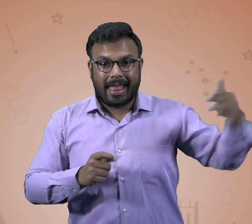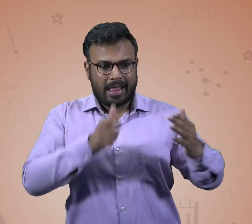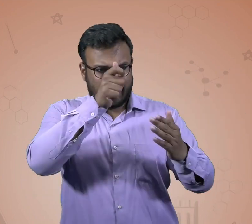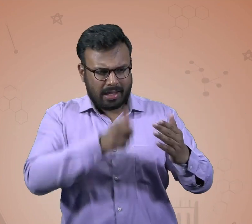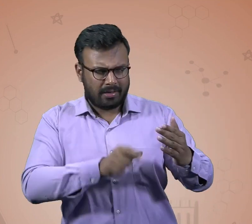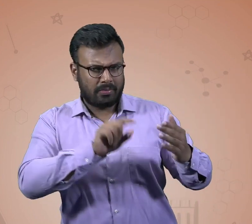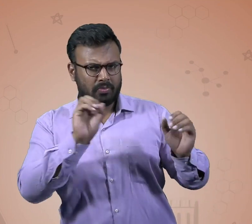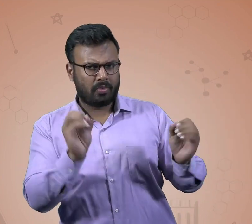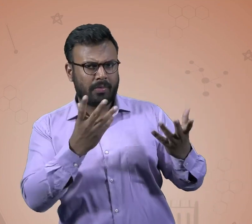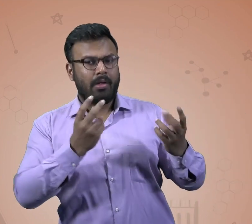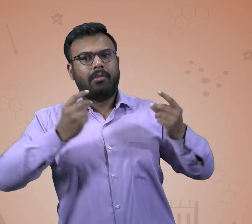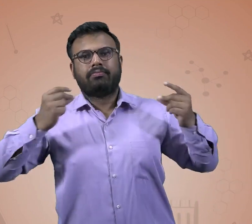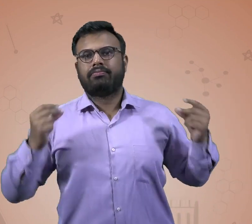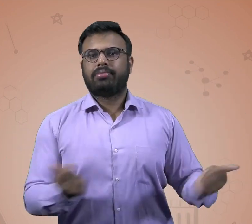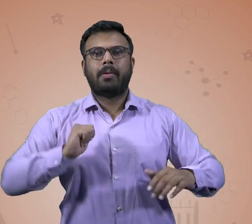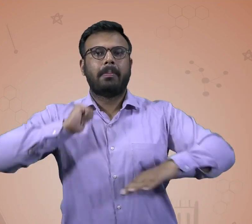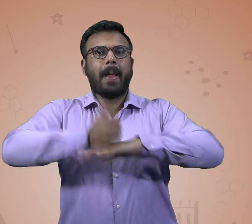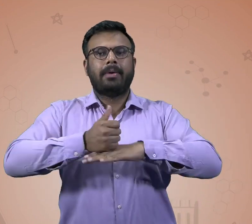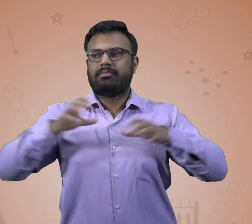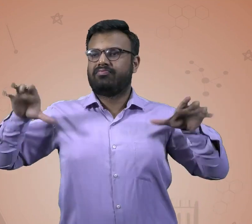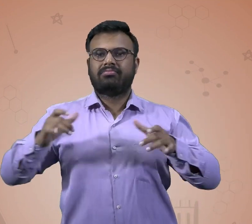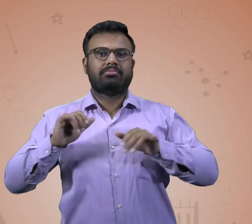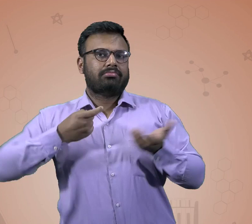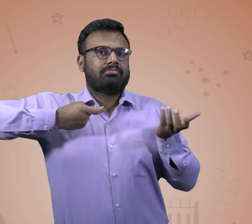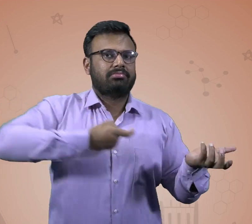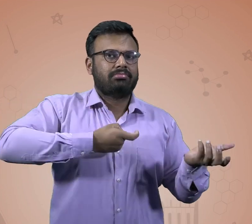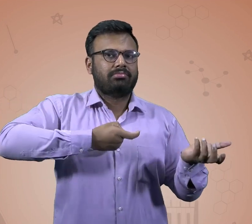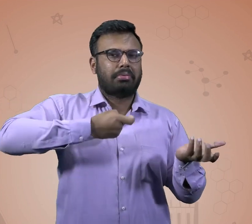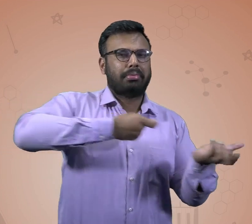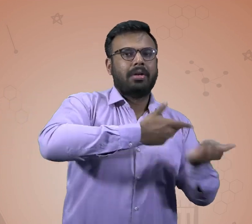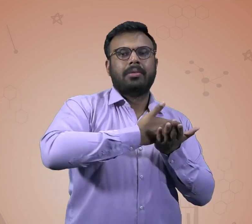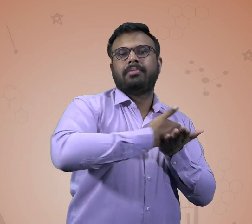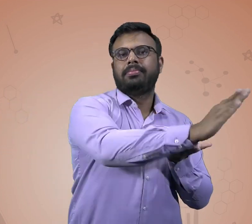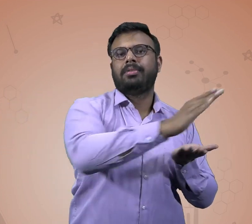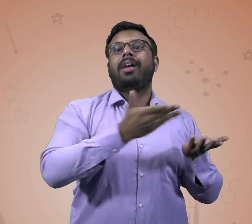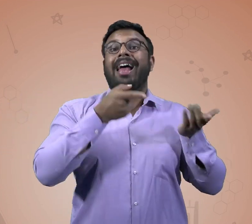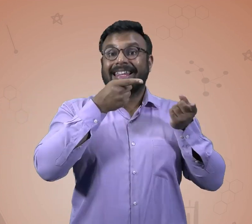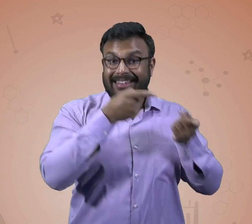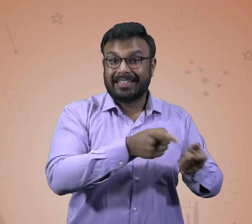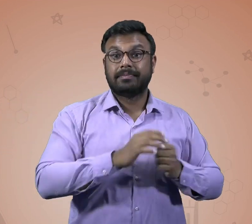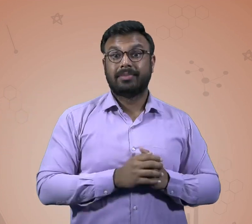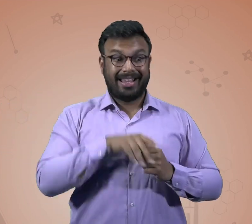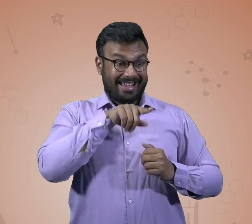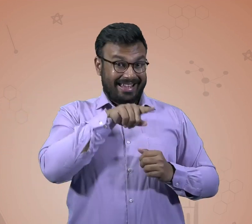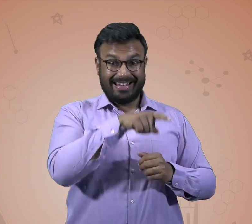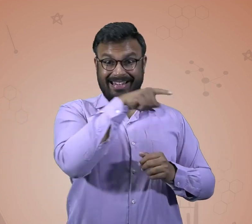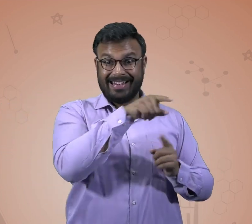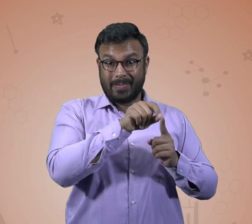detected, a white blood cell army arrives and attacks the invaders. This is how white blood cells protect us